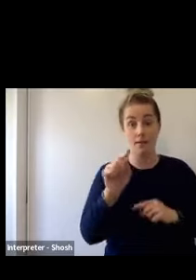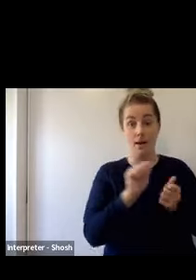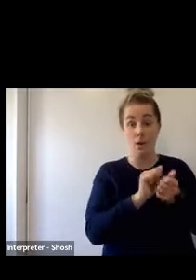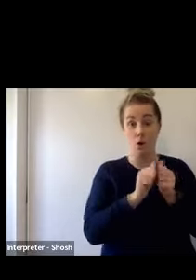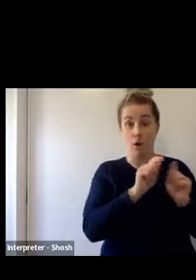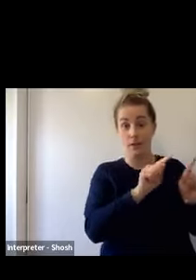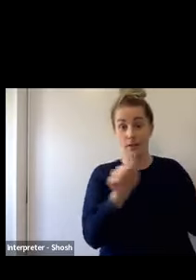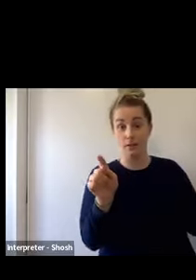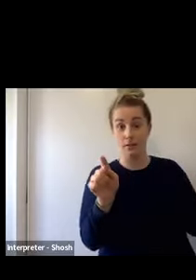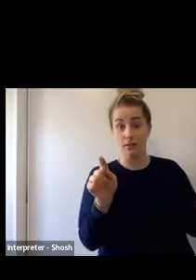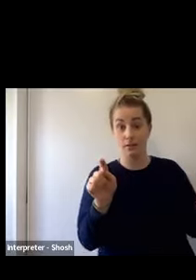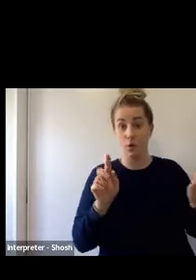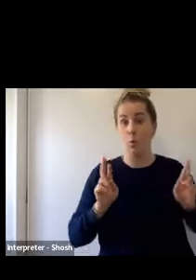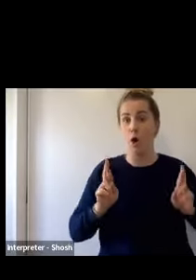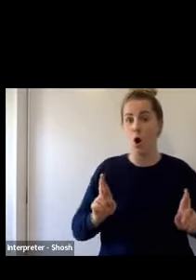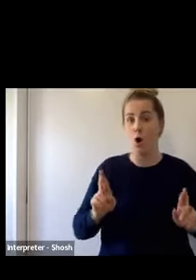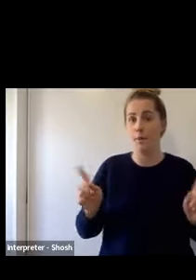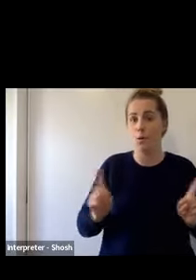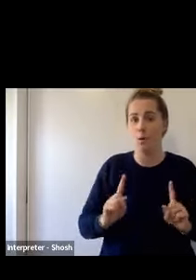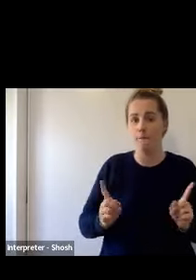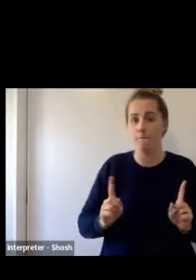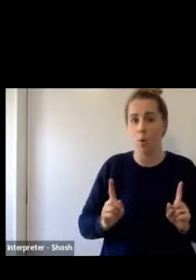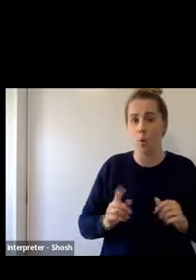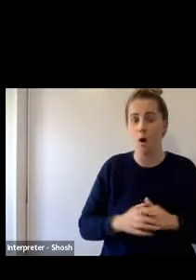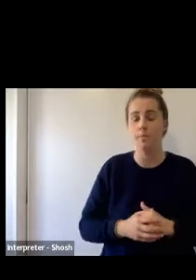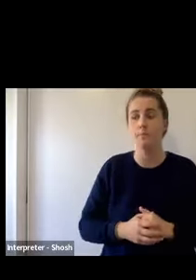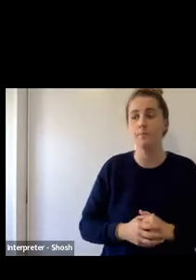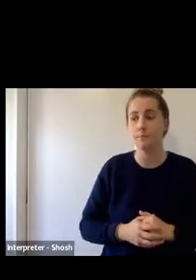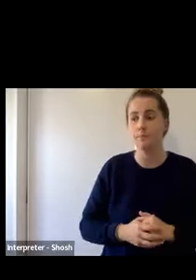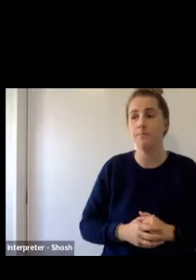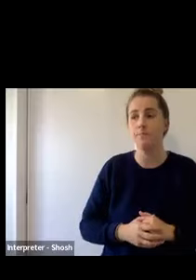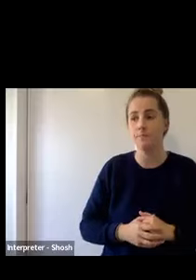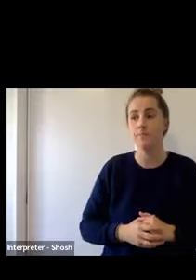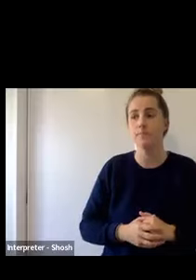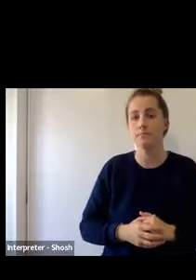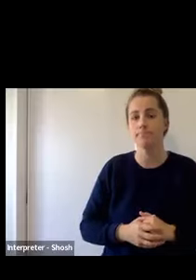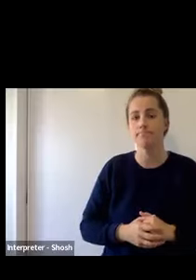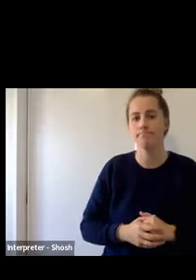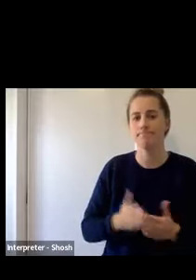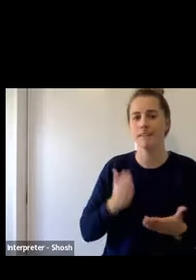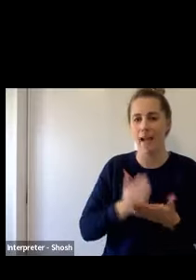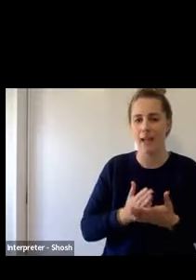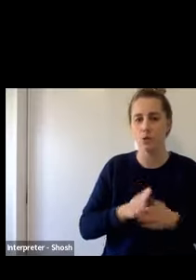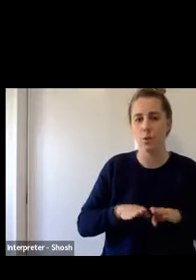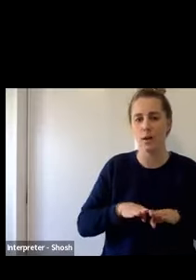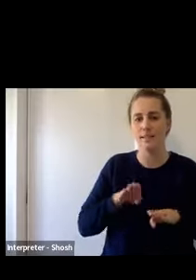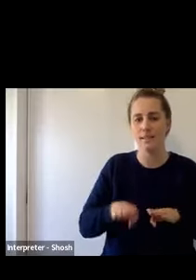colleagues were hoping for, were concrete steps and targets.